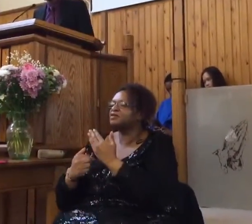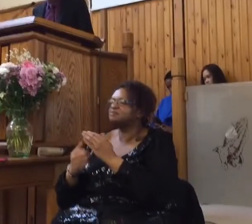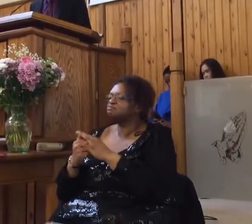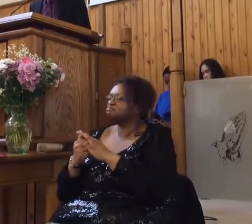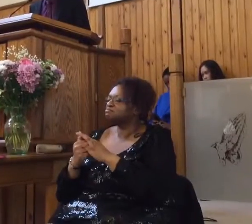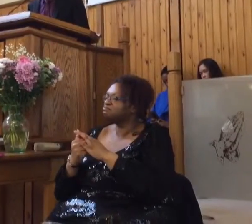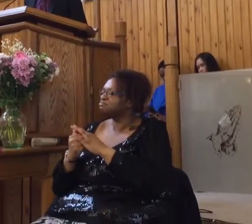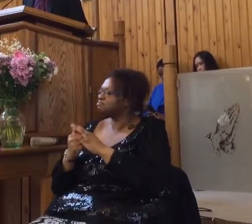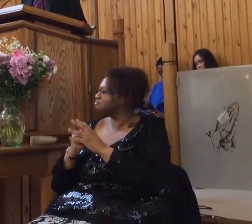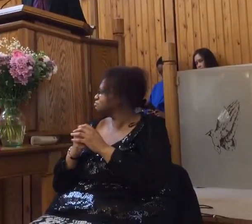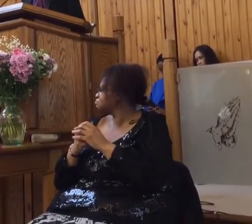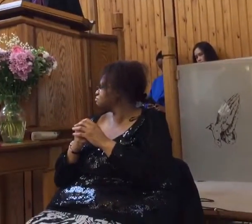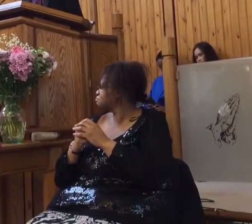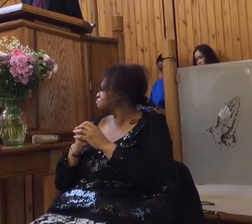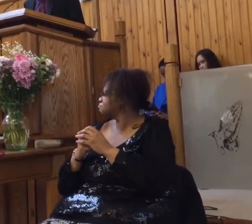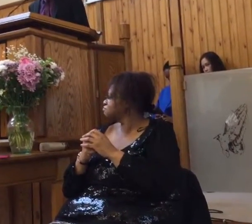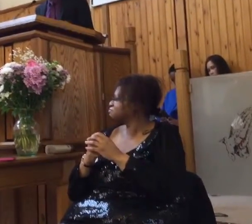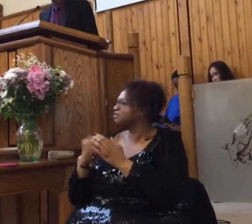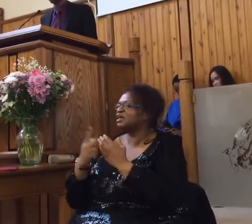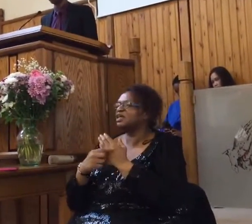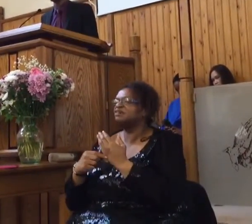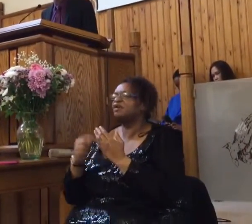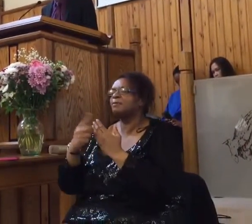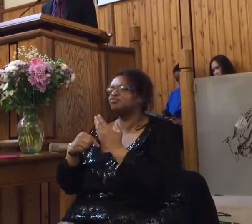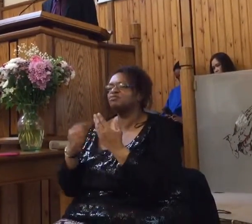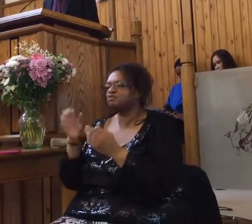1. And just read all of it.